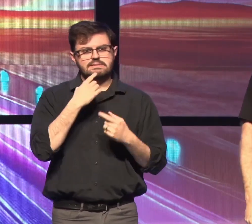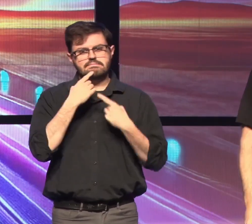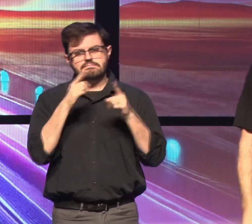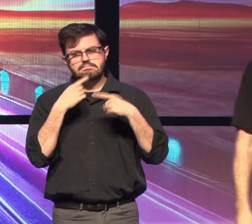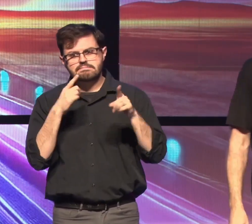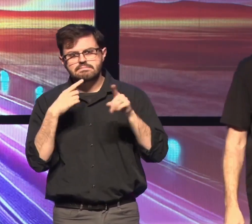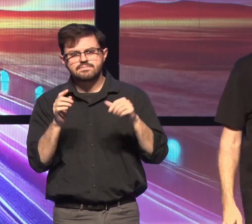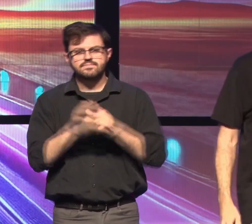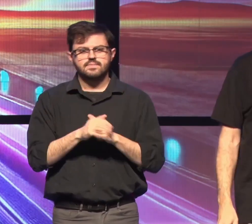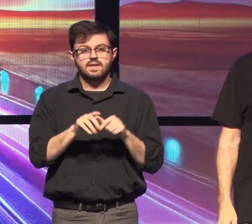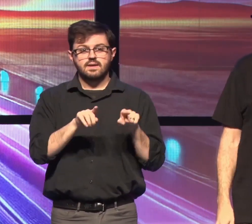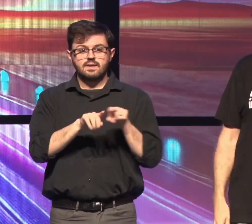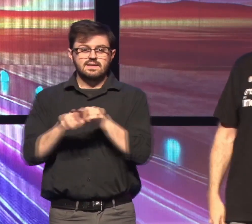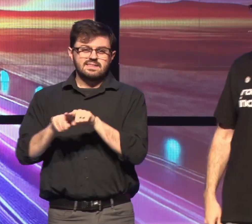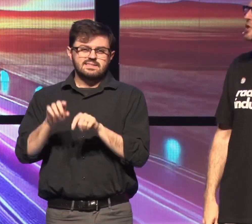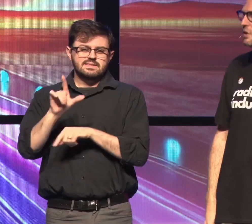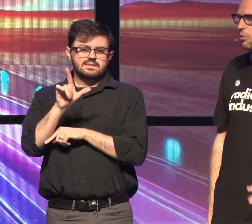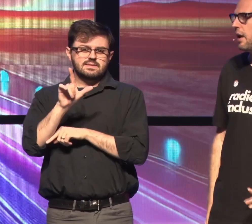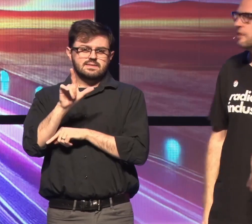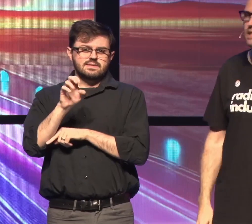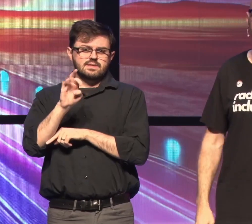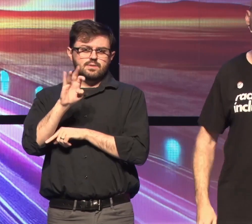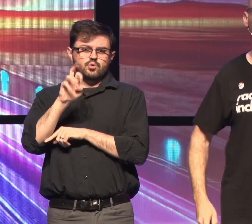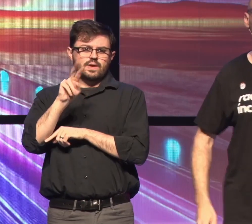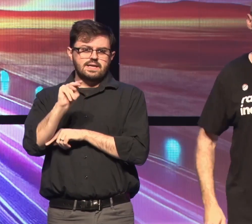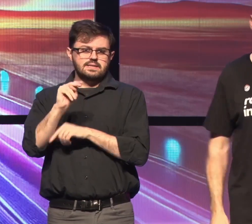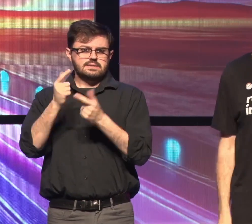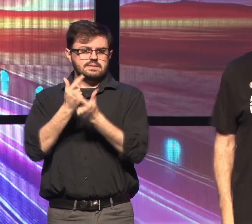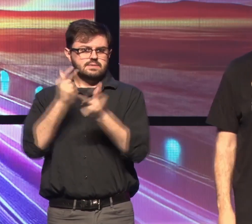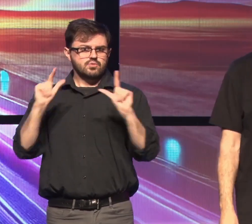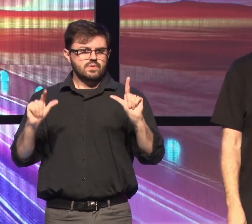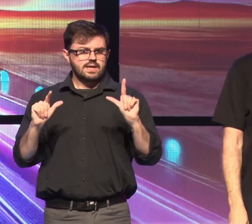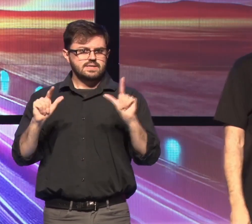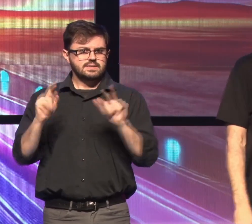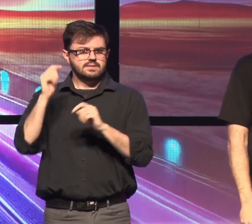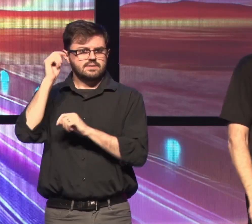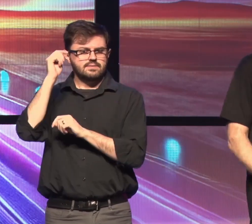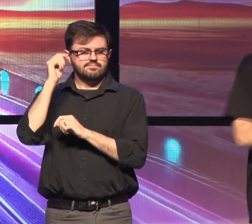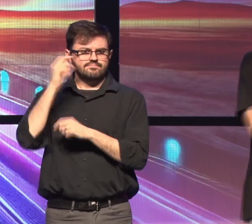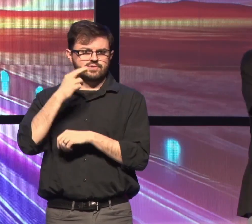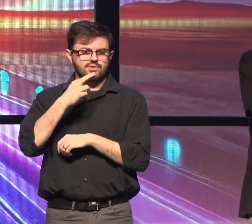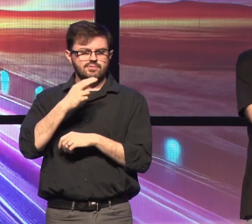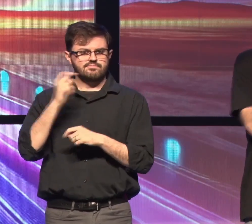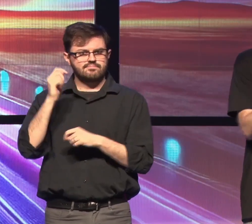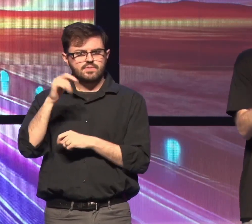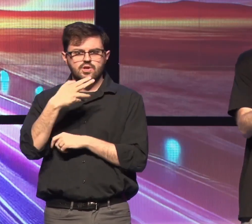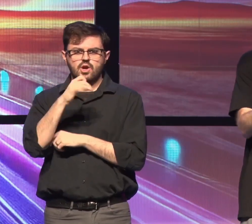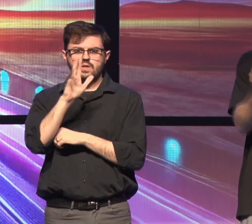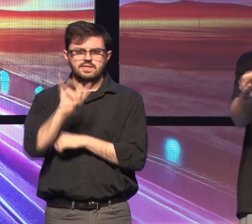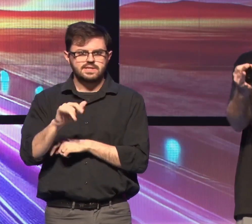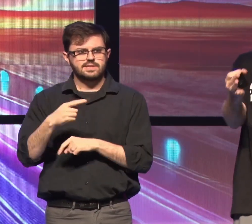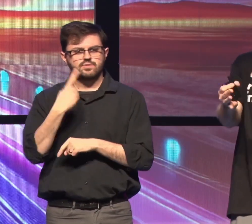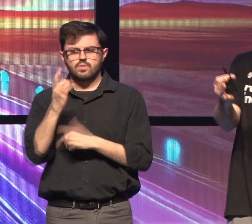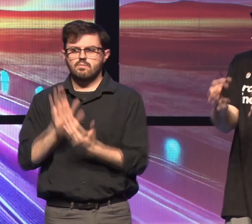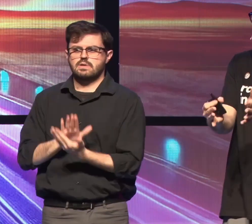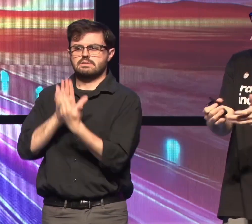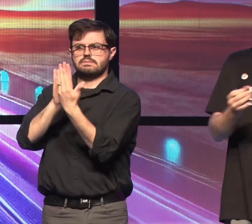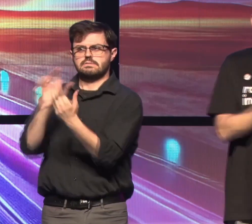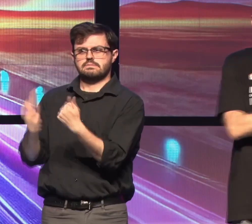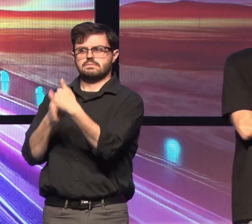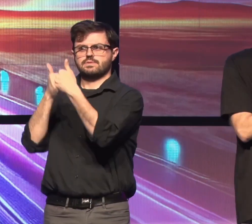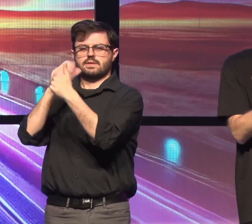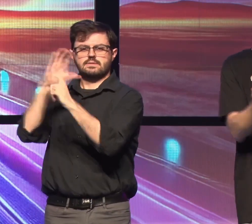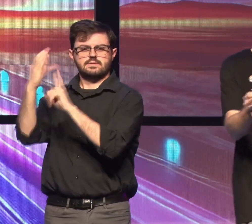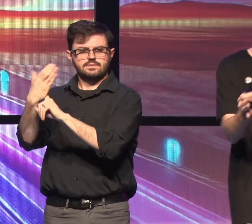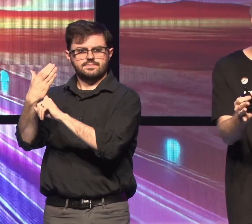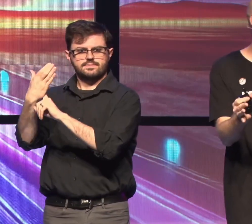another great example of subversive way of dealing with culture, right? So these align with marginalized groups.